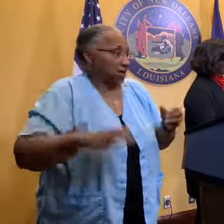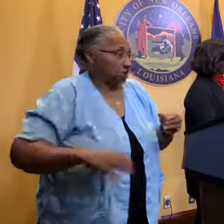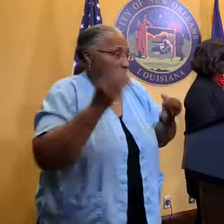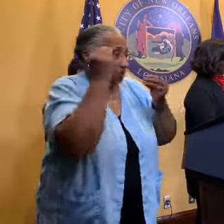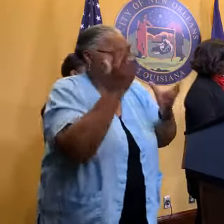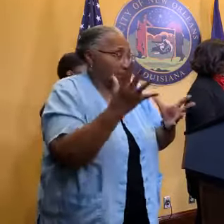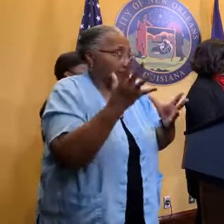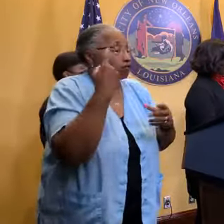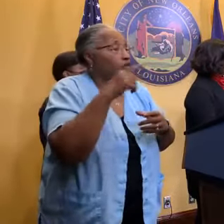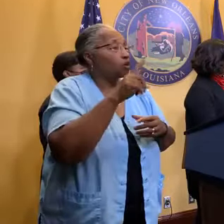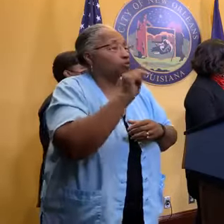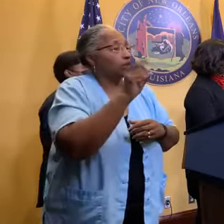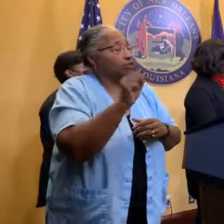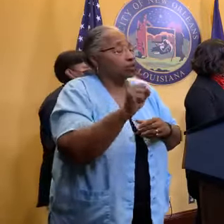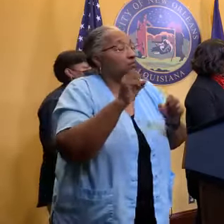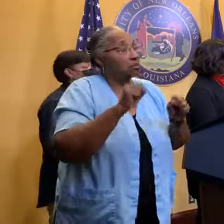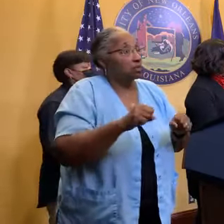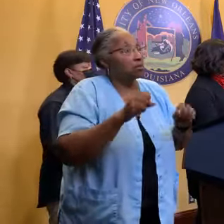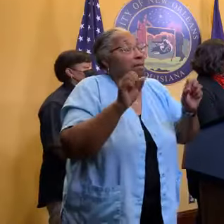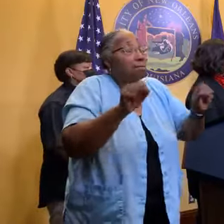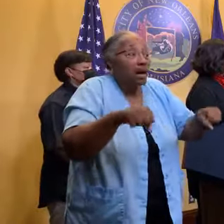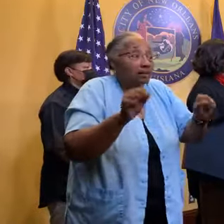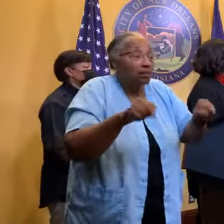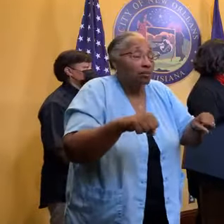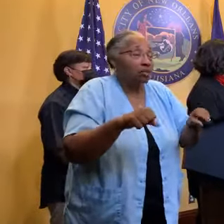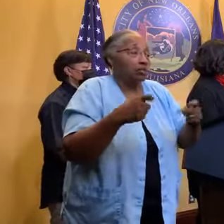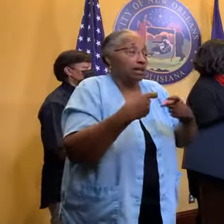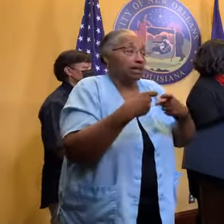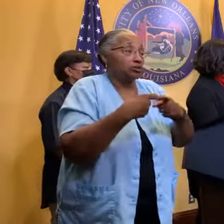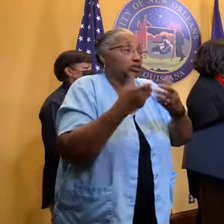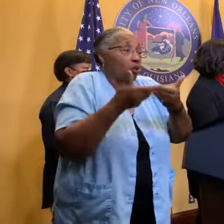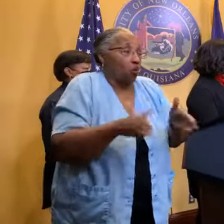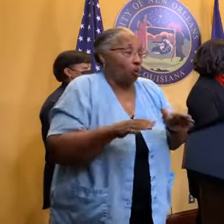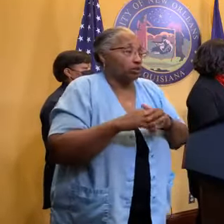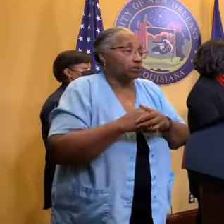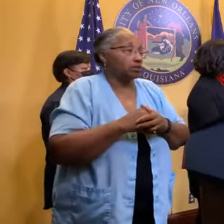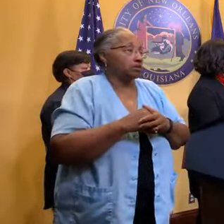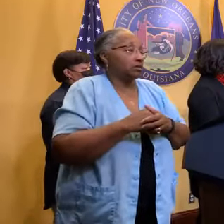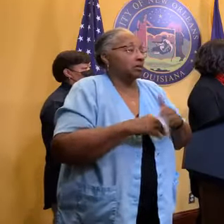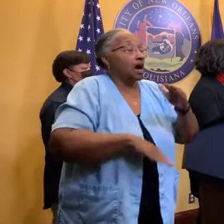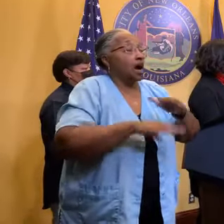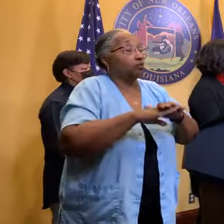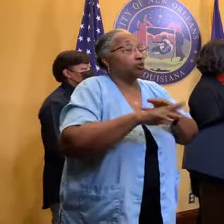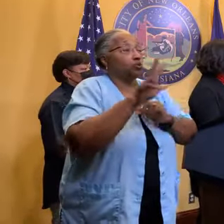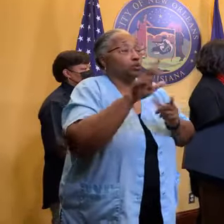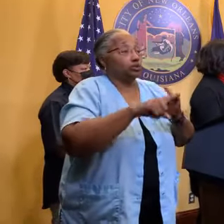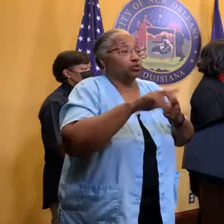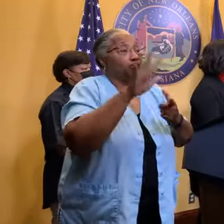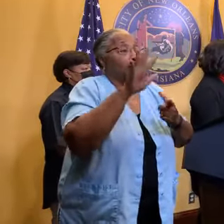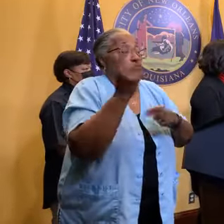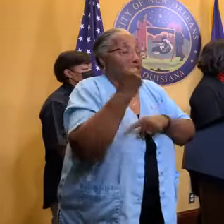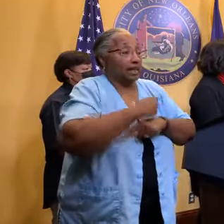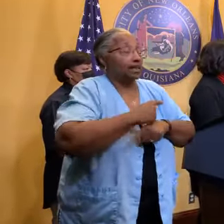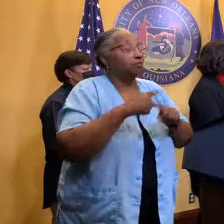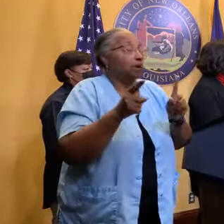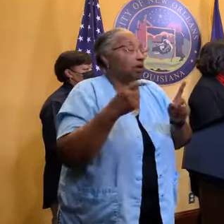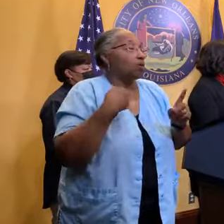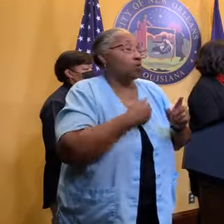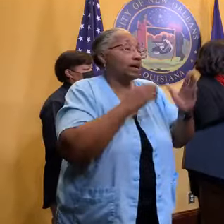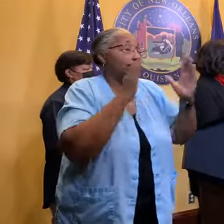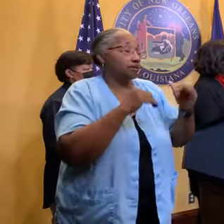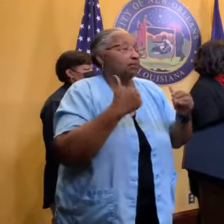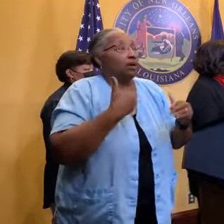for tropical storm, there could be outages up to 3 to 5 days. But we do expect to have 90% of those customers restored within that time